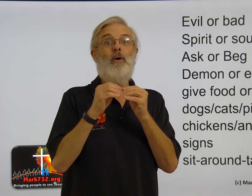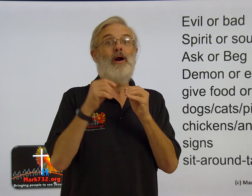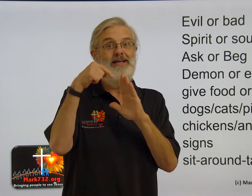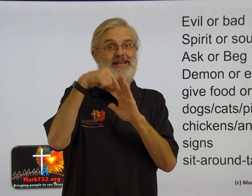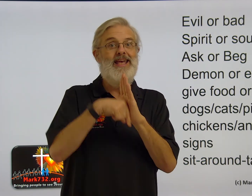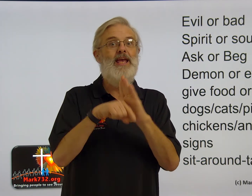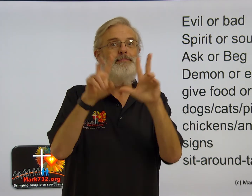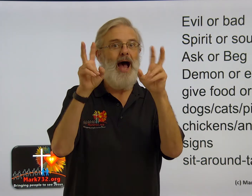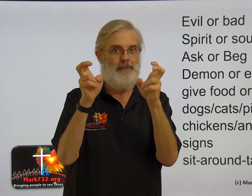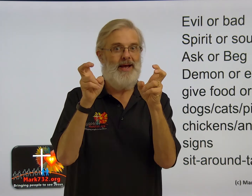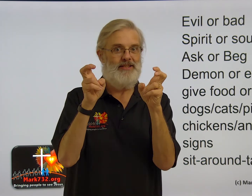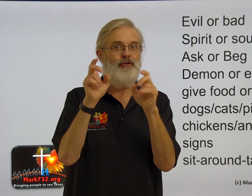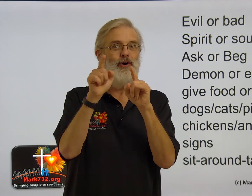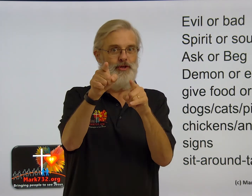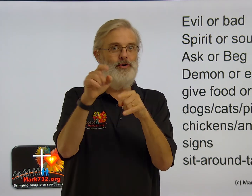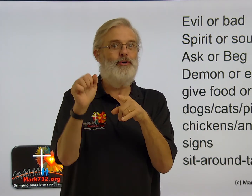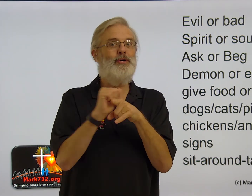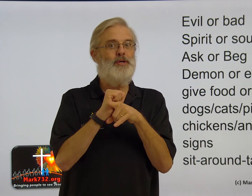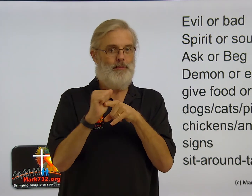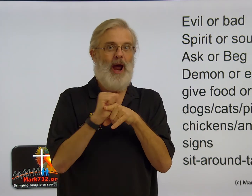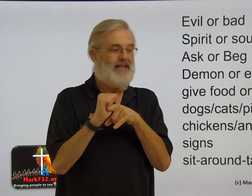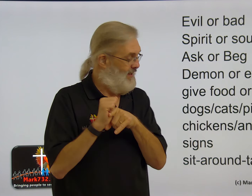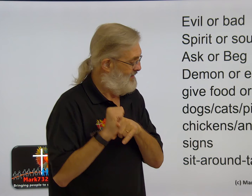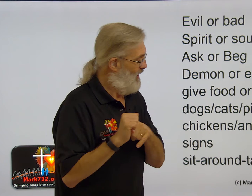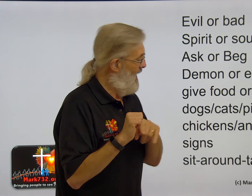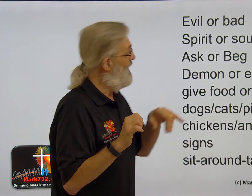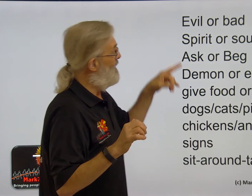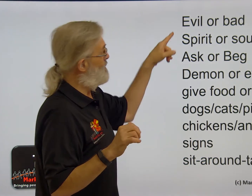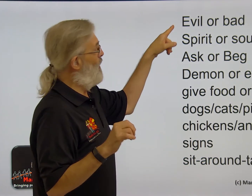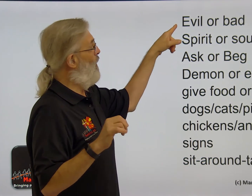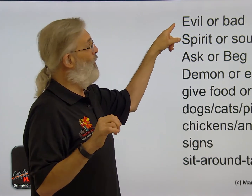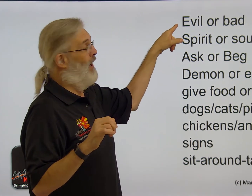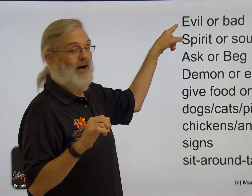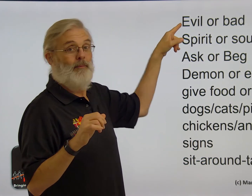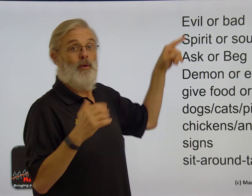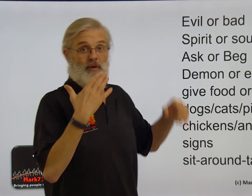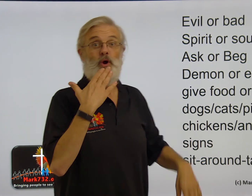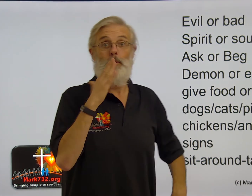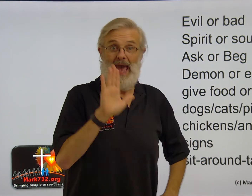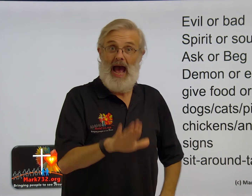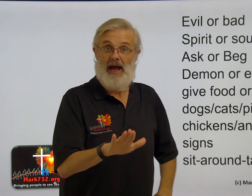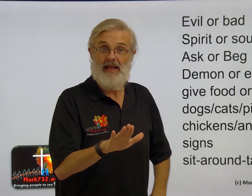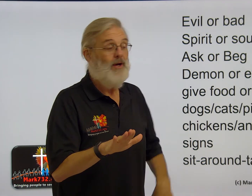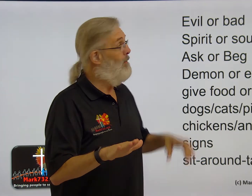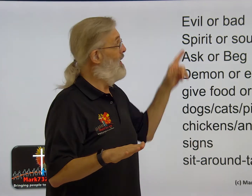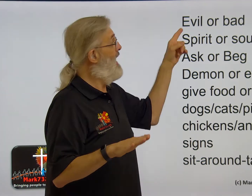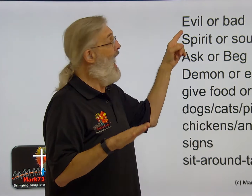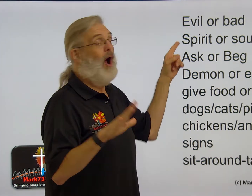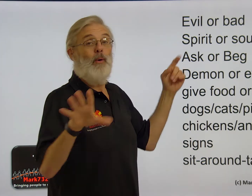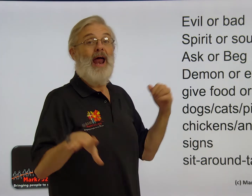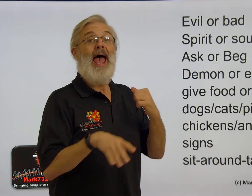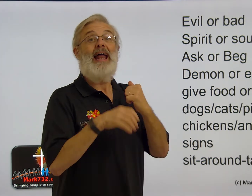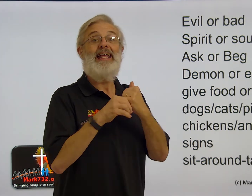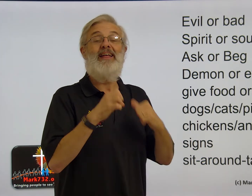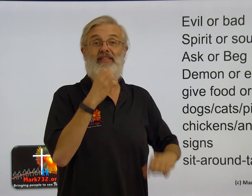deep topics for you to practice right so we know bad but now we're adding in there